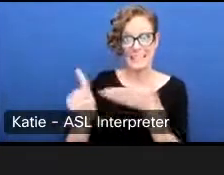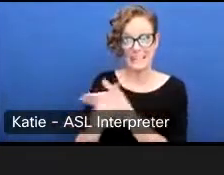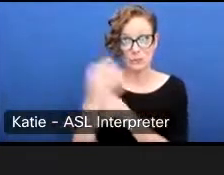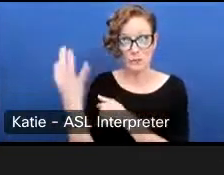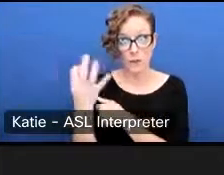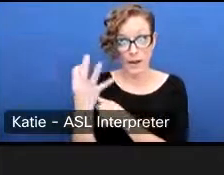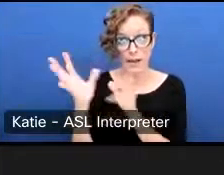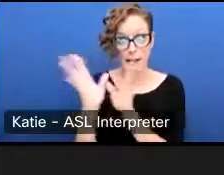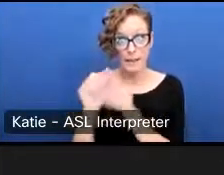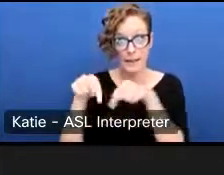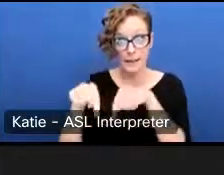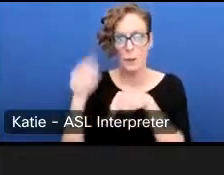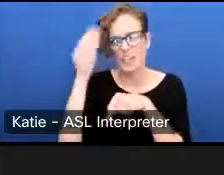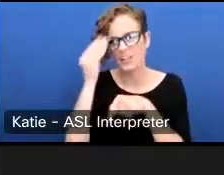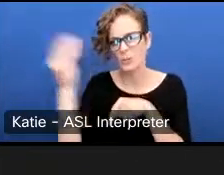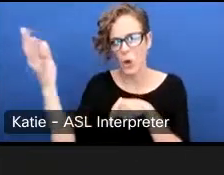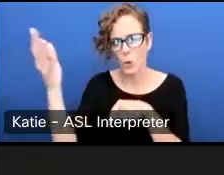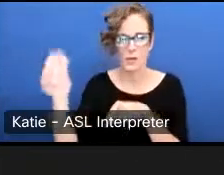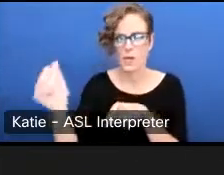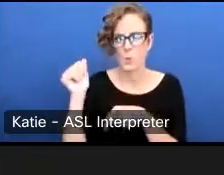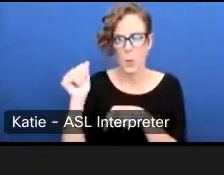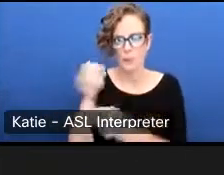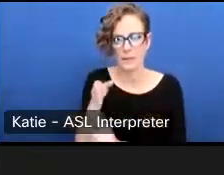guys know. I definitely know it won't be before next Friday.